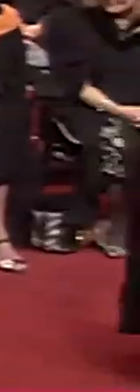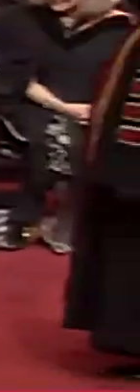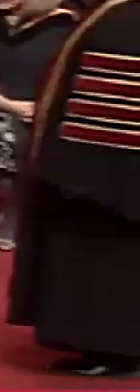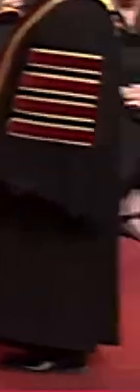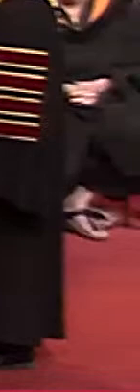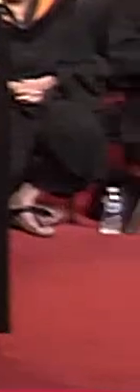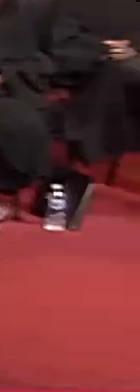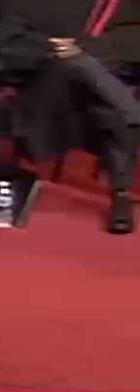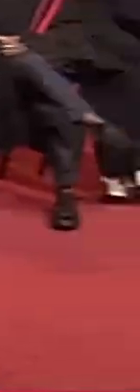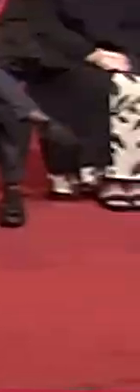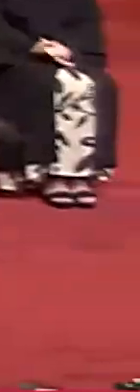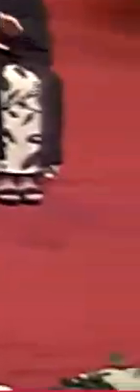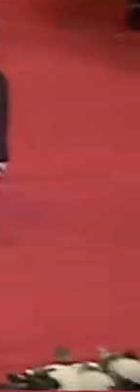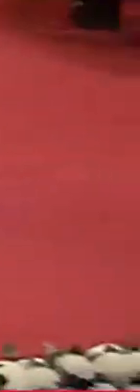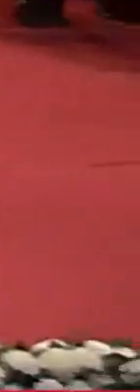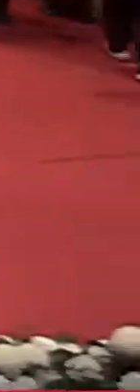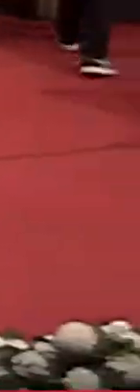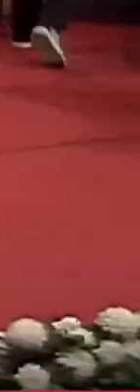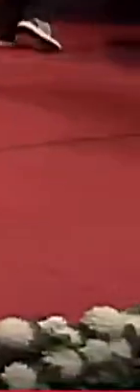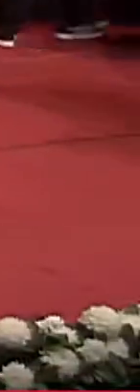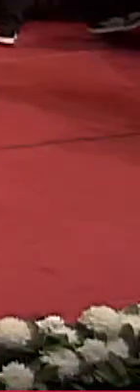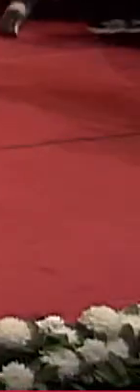Jacob Linnington.